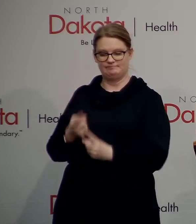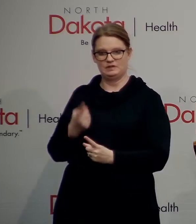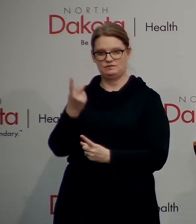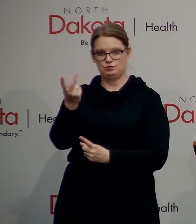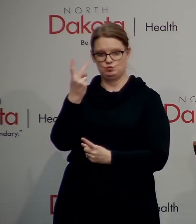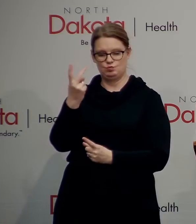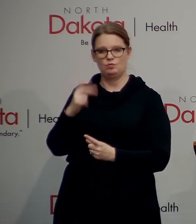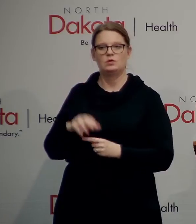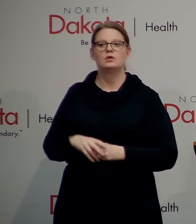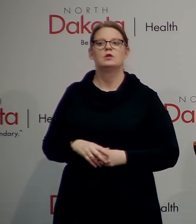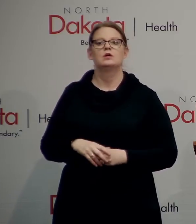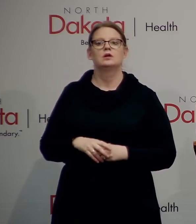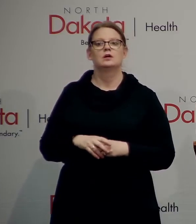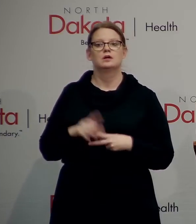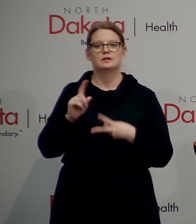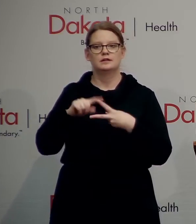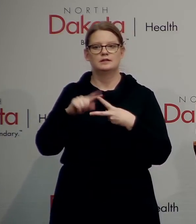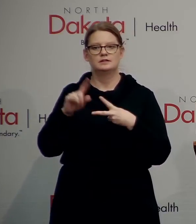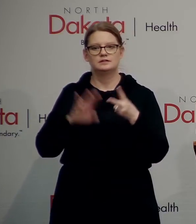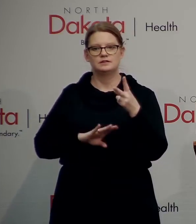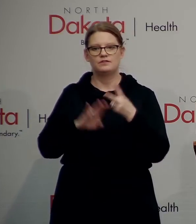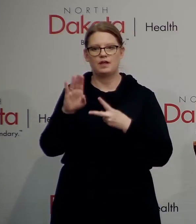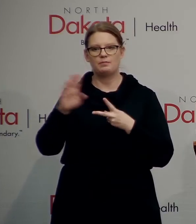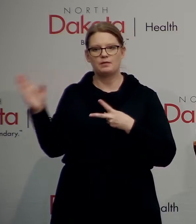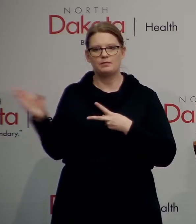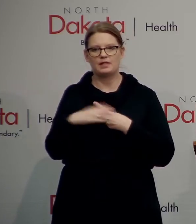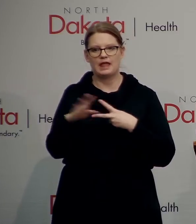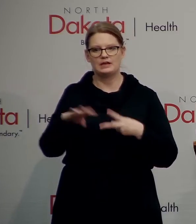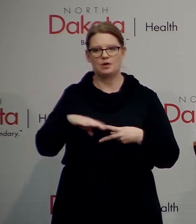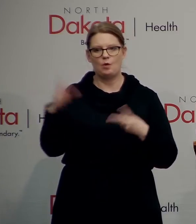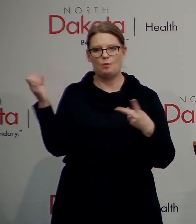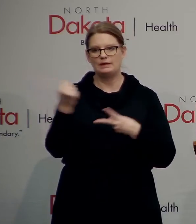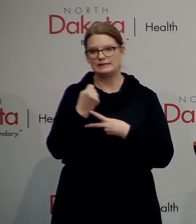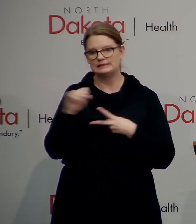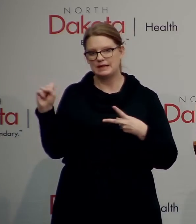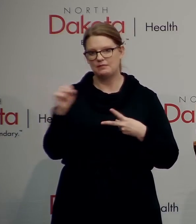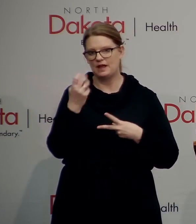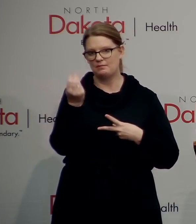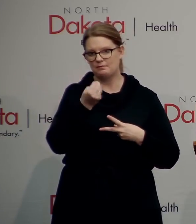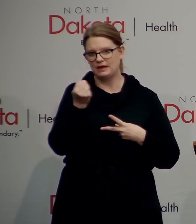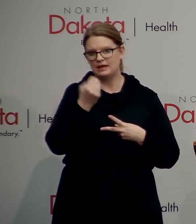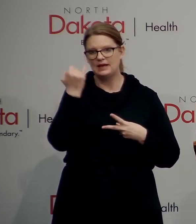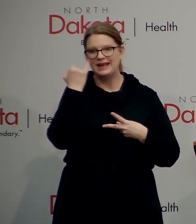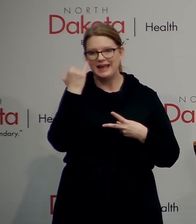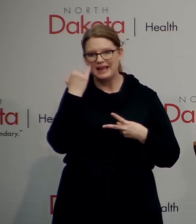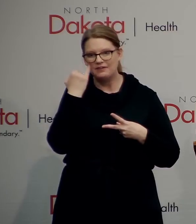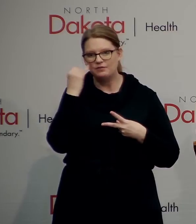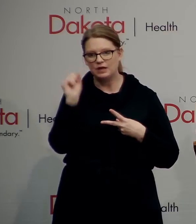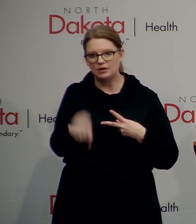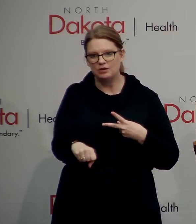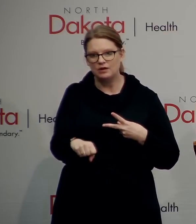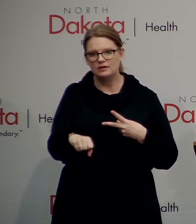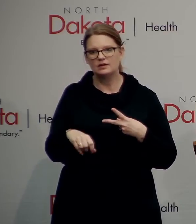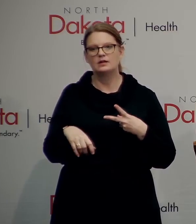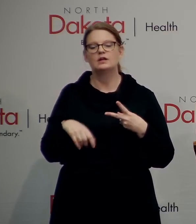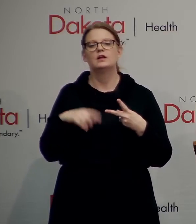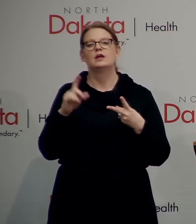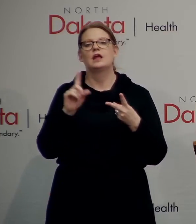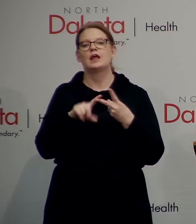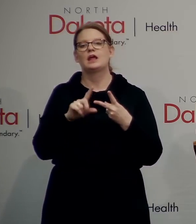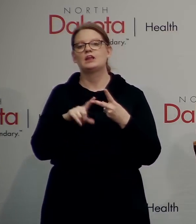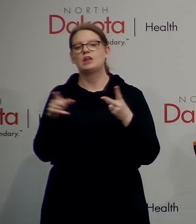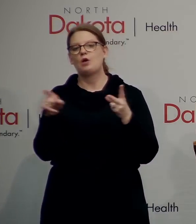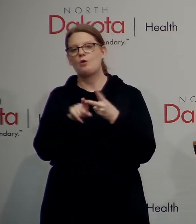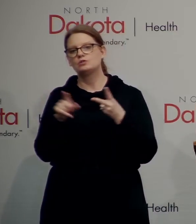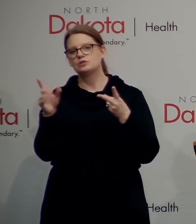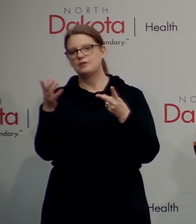this week. They were to develop a plan to reopen safely on Monday if the conditions warranted that, and they were also